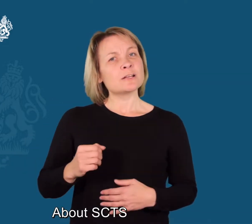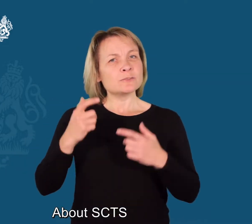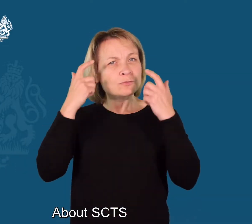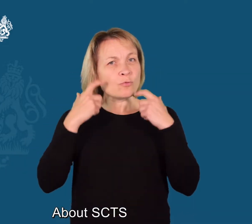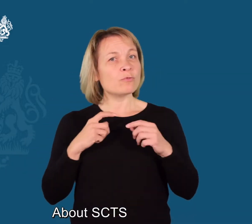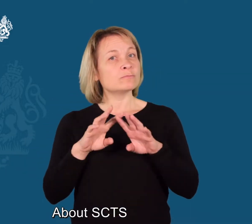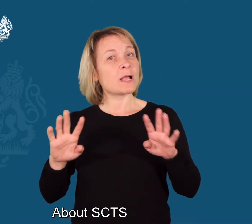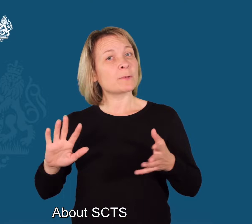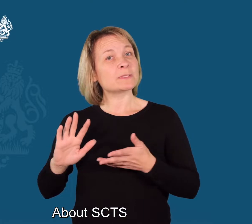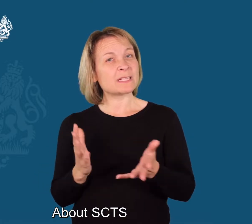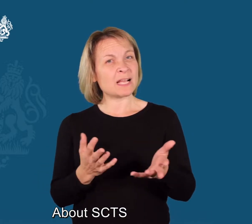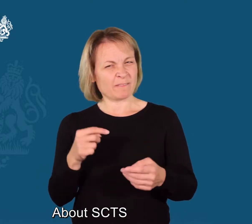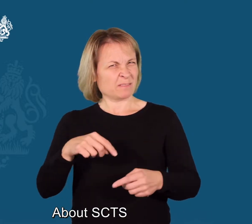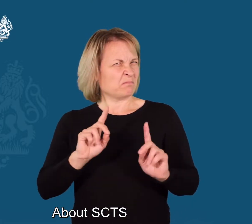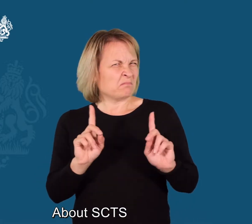About SCTS.